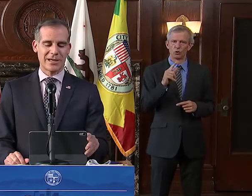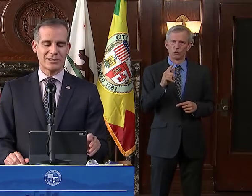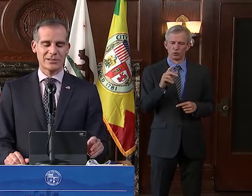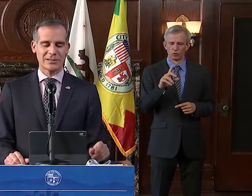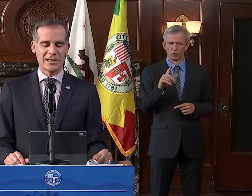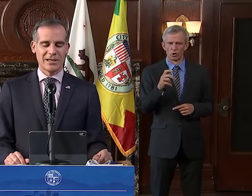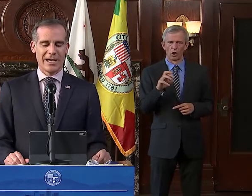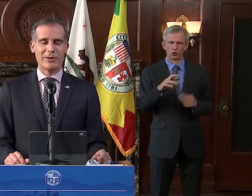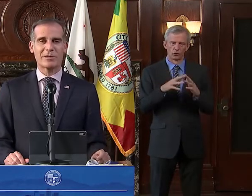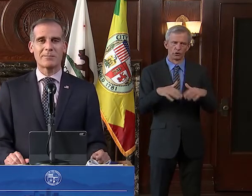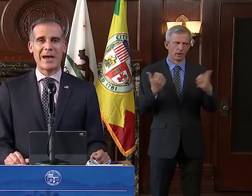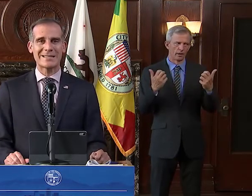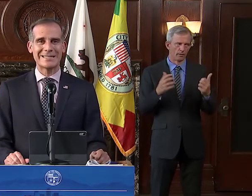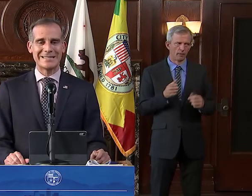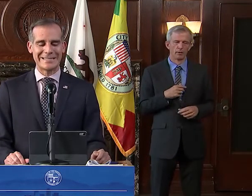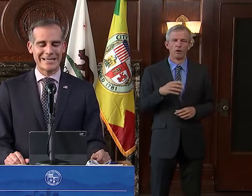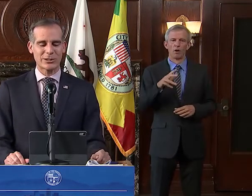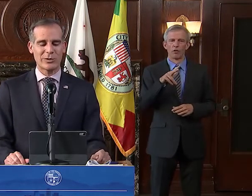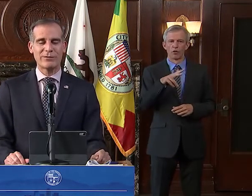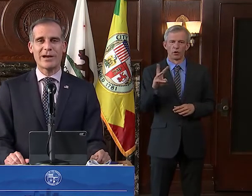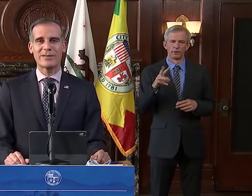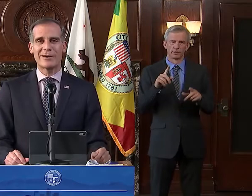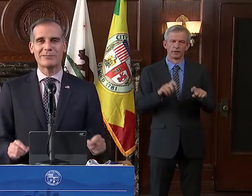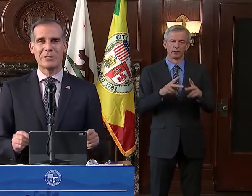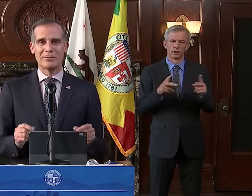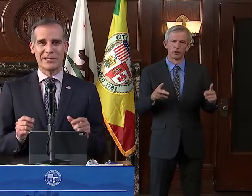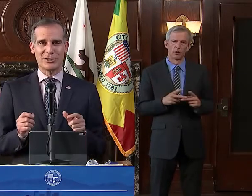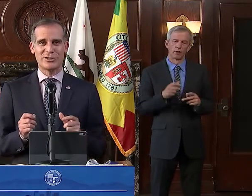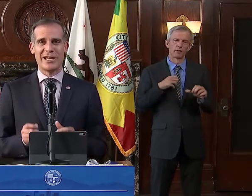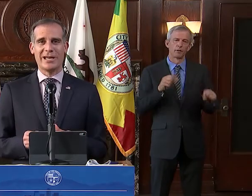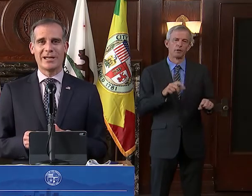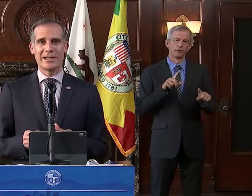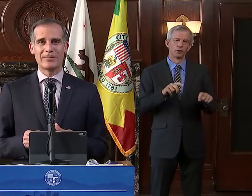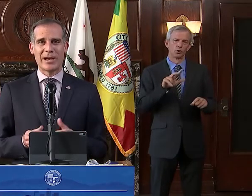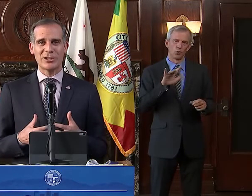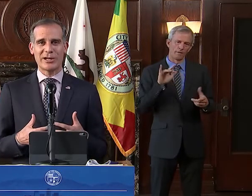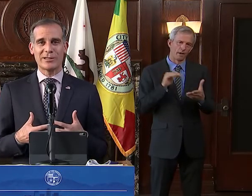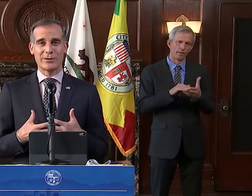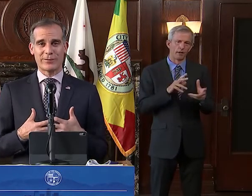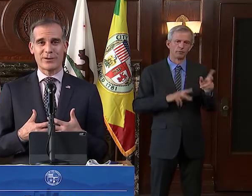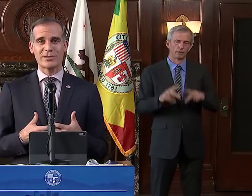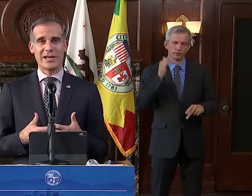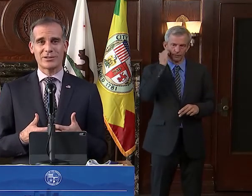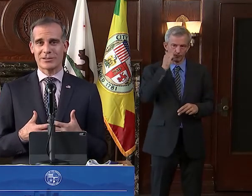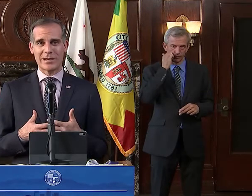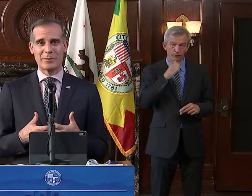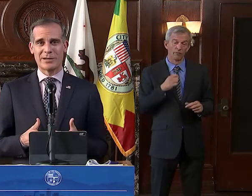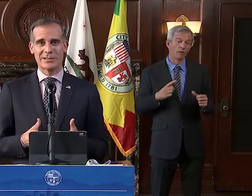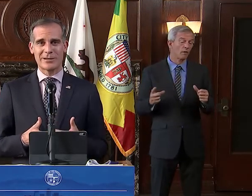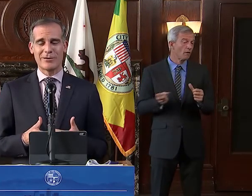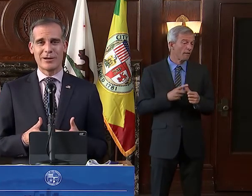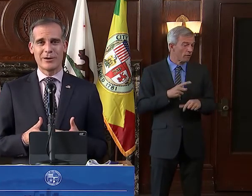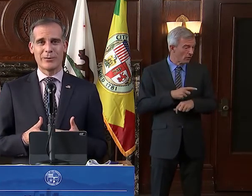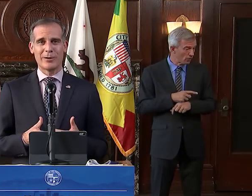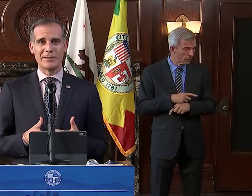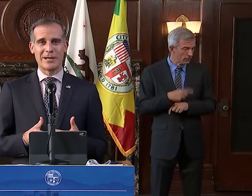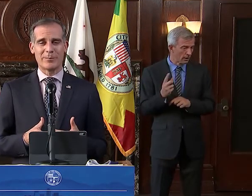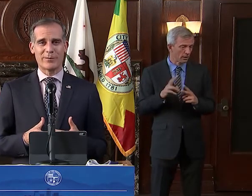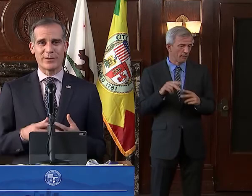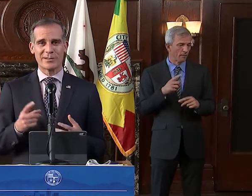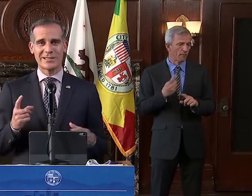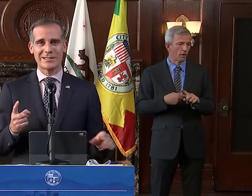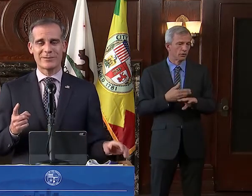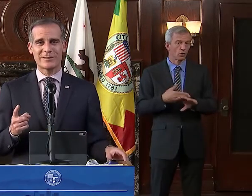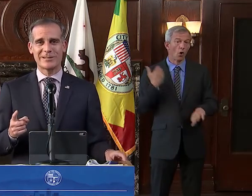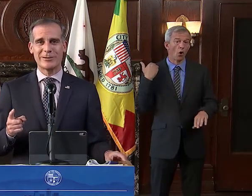testing locations, and we have the capacity to test 25,000 people each day. I shared that the first day, just a couple months ago, we opened up